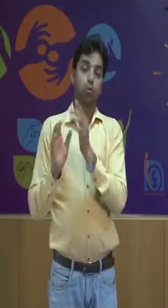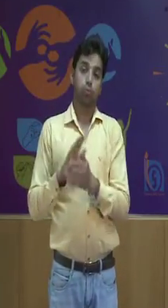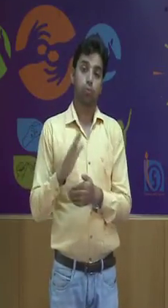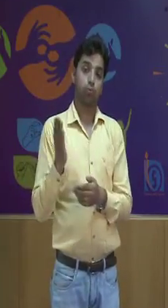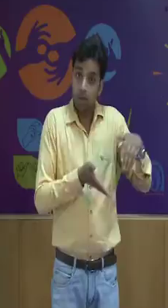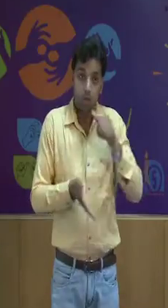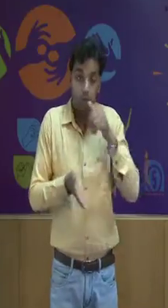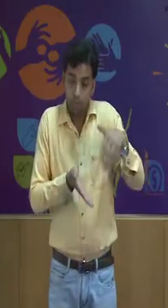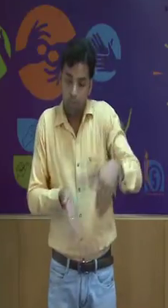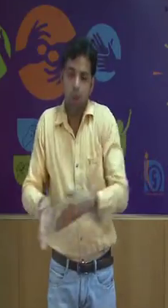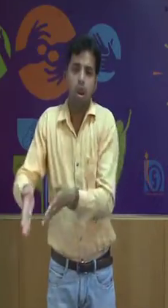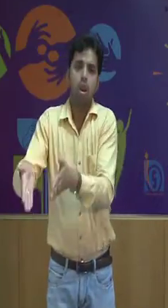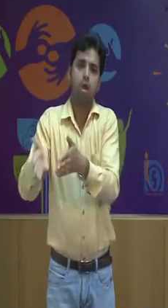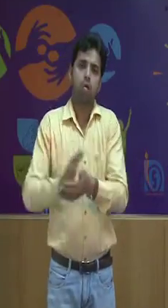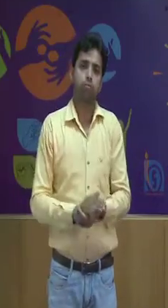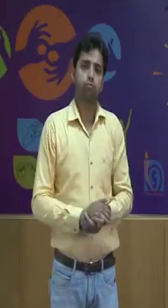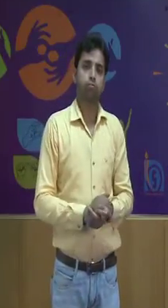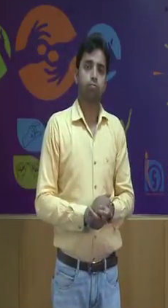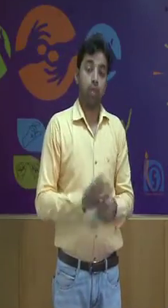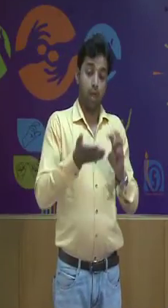river and Mathil